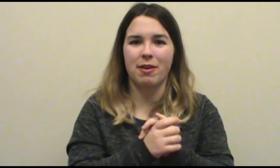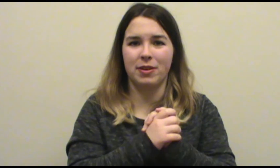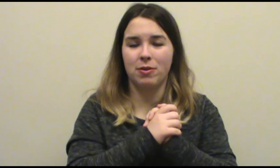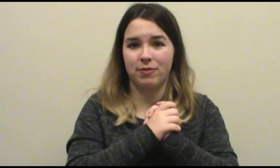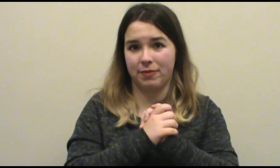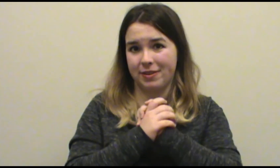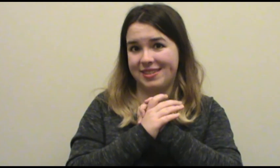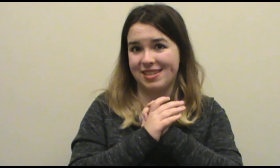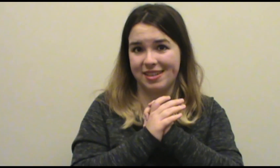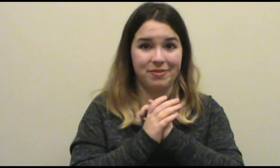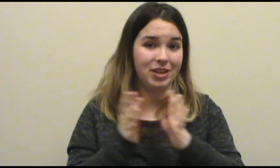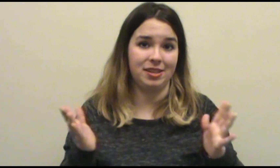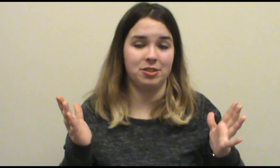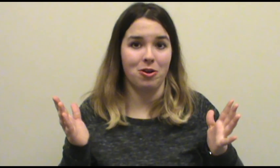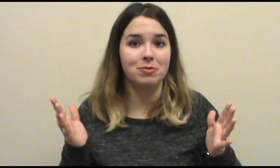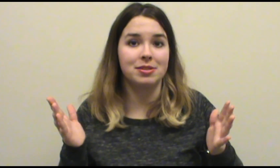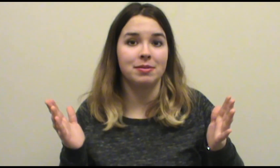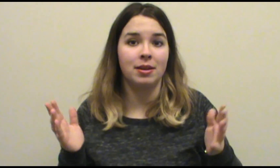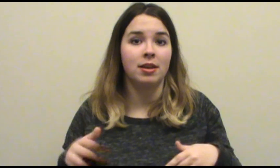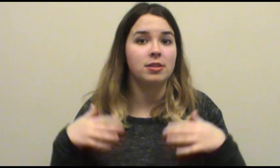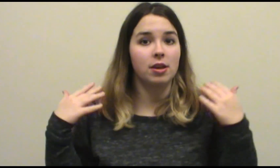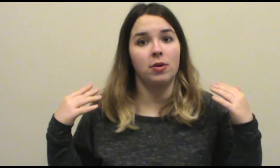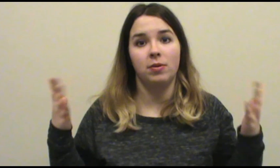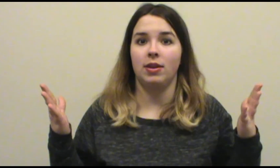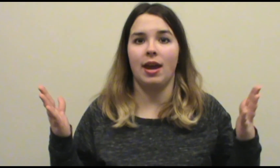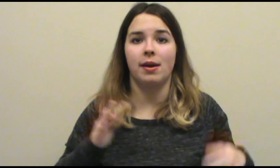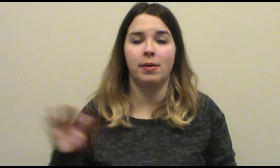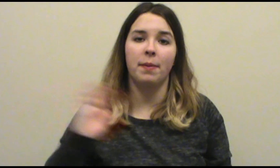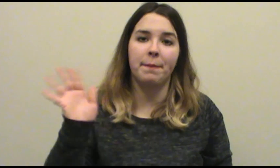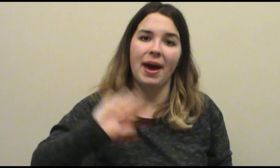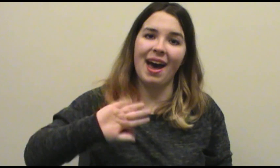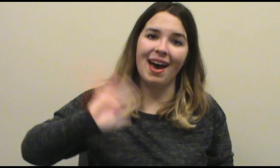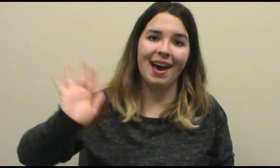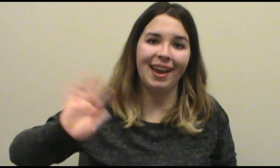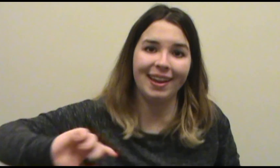review of the first season of Jessica Jones. So, yeah. Bye!